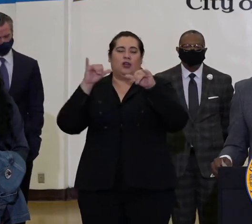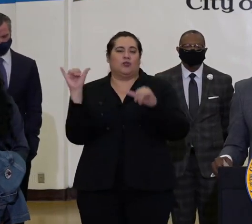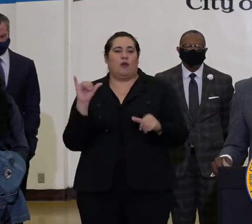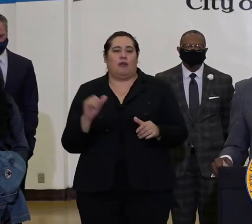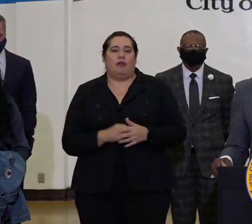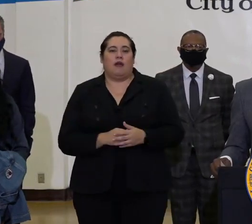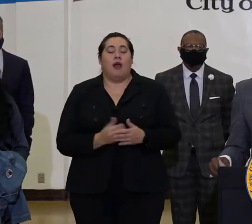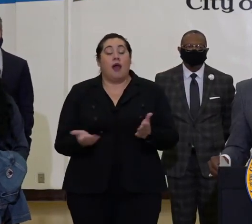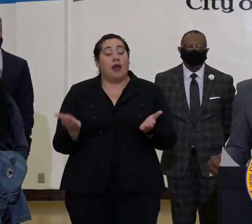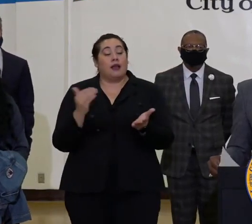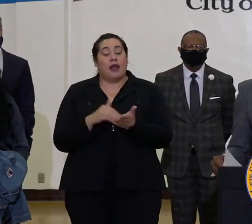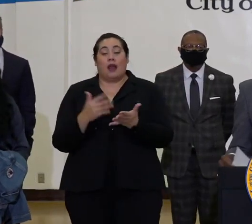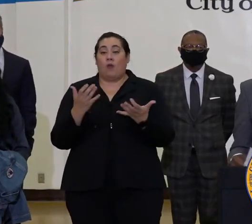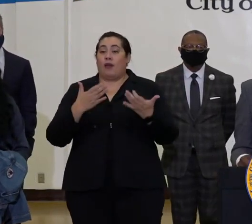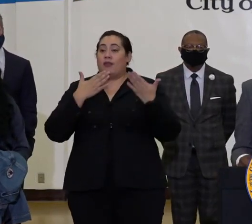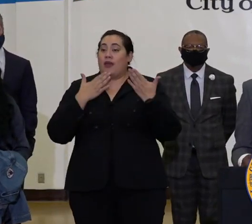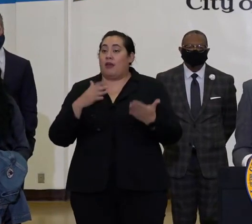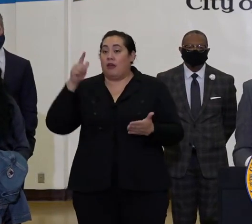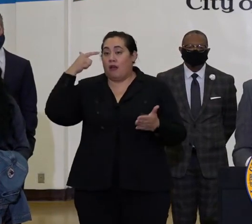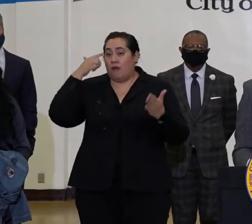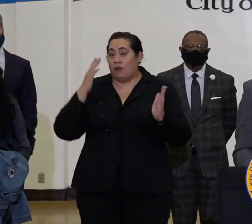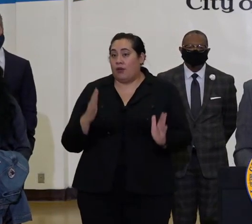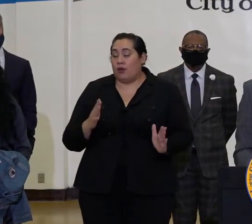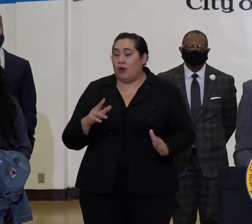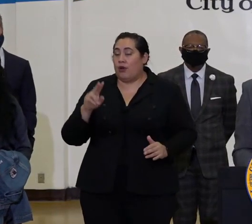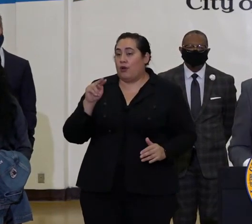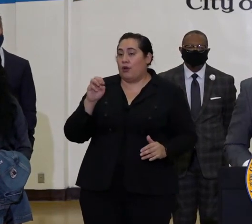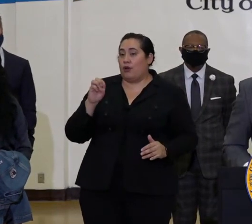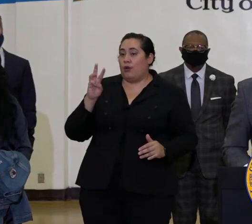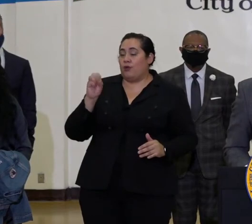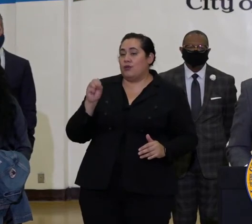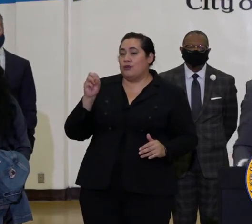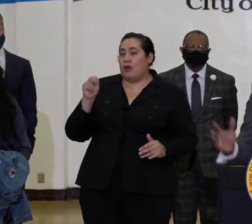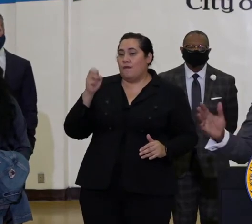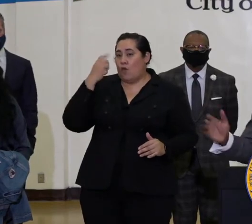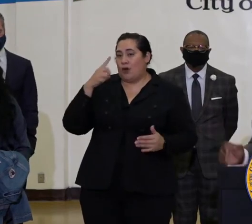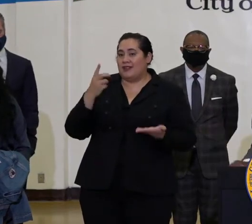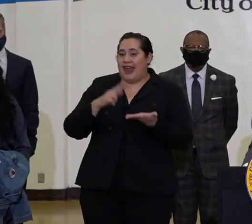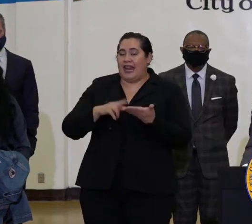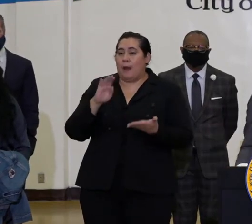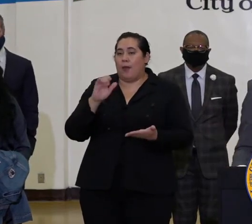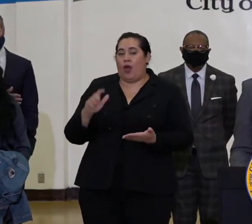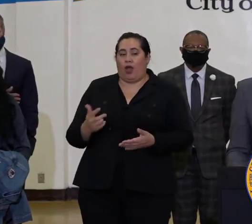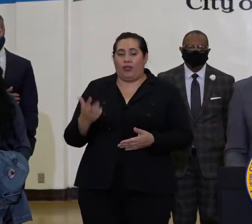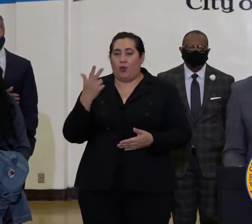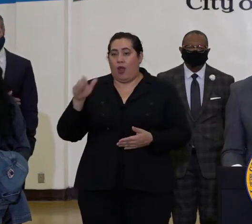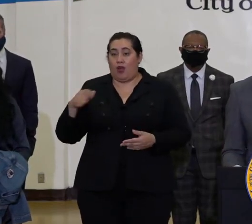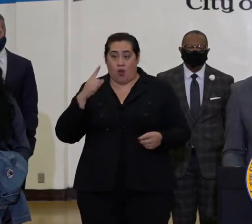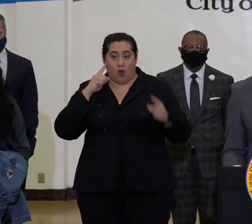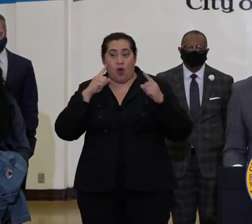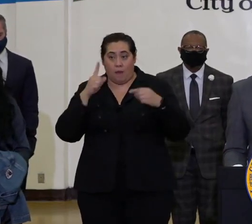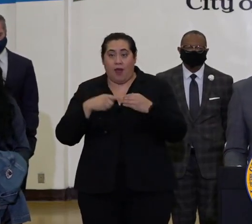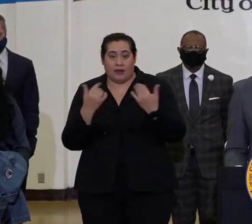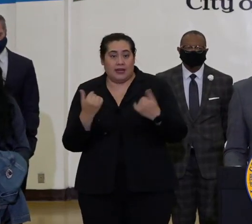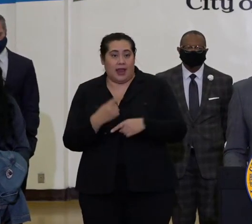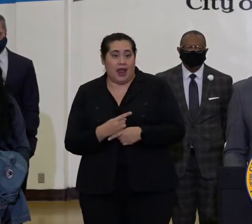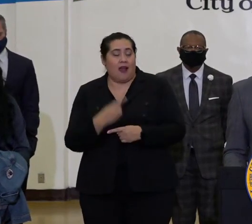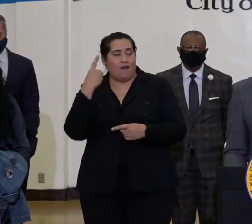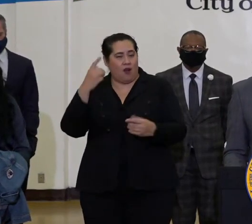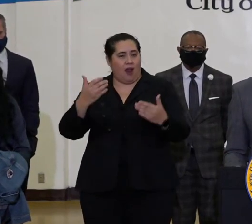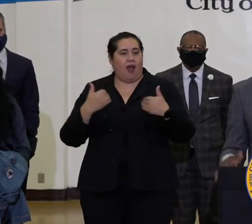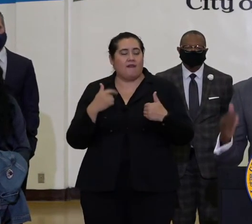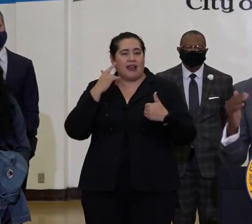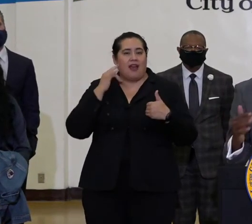well. Again, I want to thank the Governor Newsom for signing this bill and the 3 others that you heard today, and for